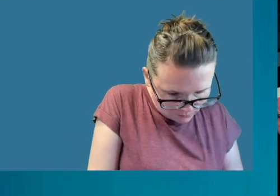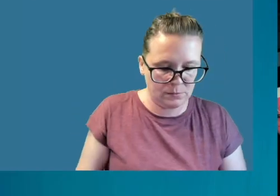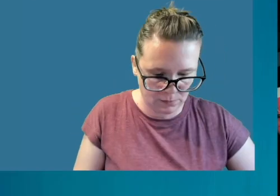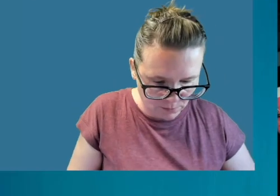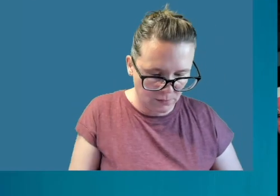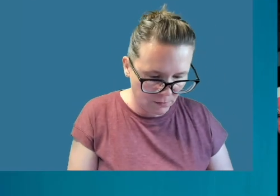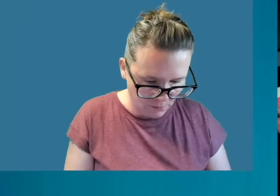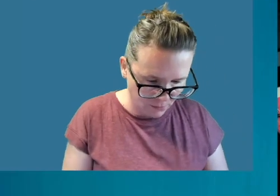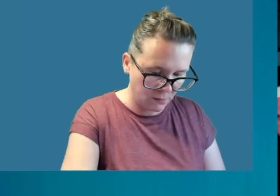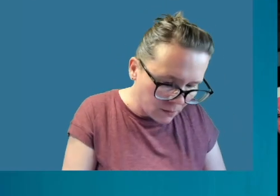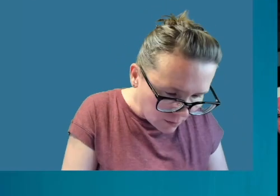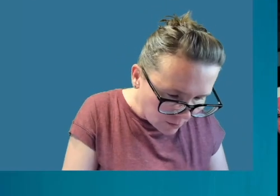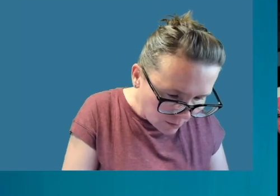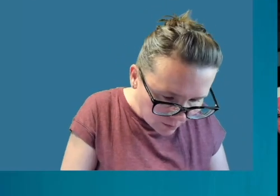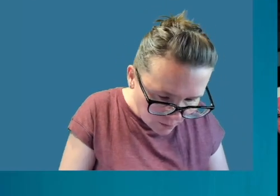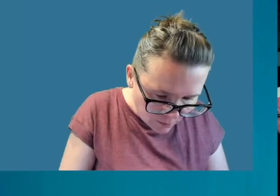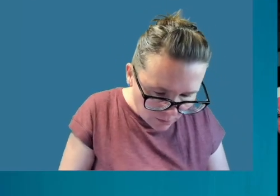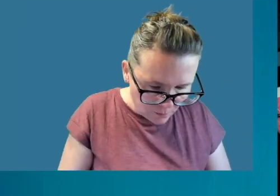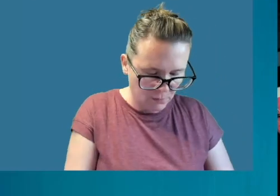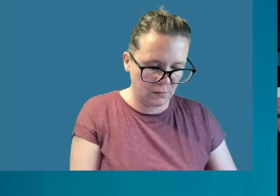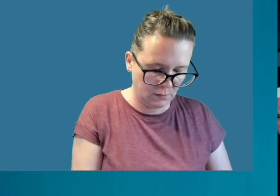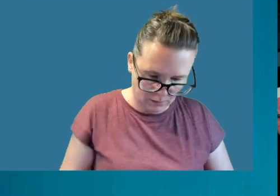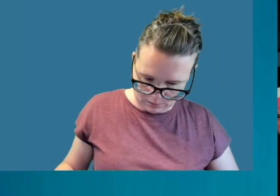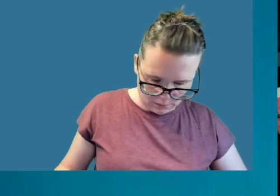the steps before you do this yourself.